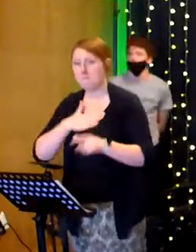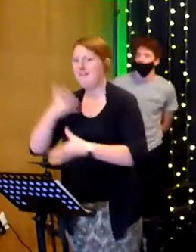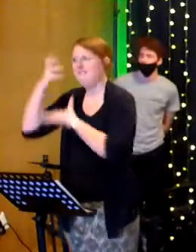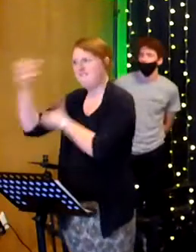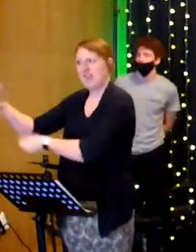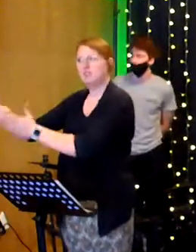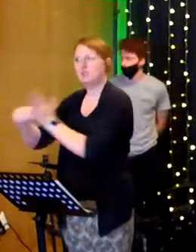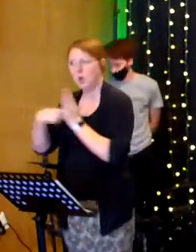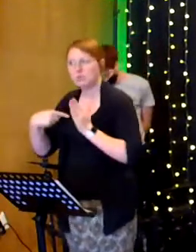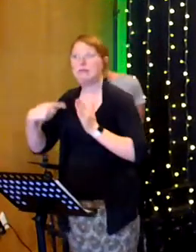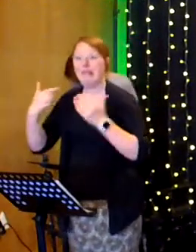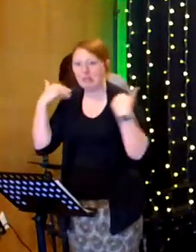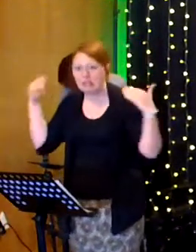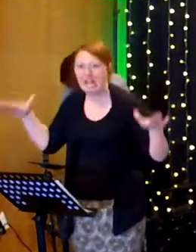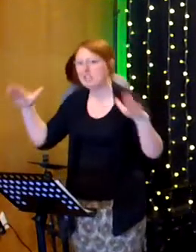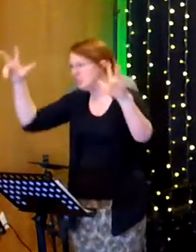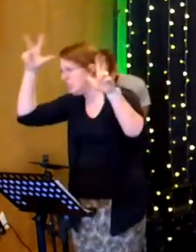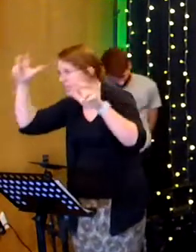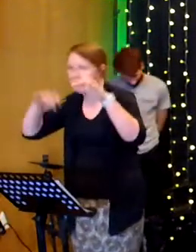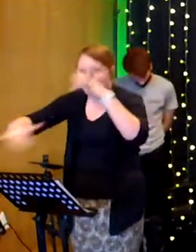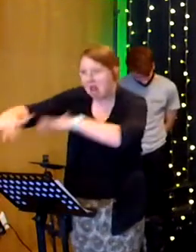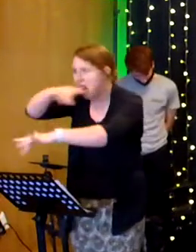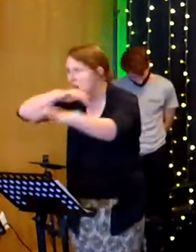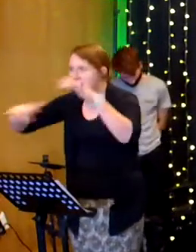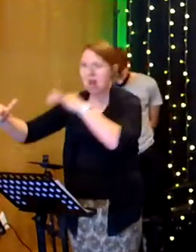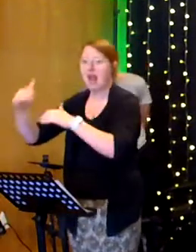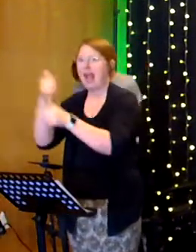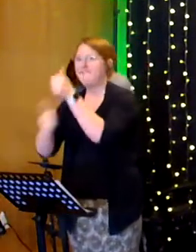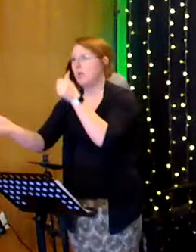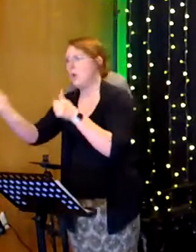me that this is true, because God is spirit and there's spiritual